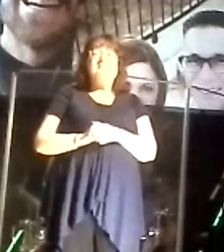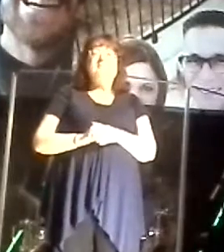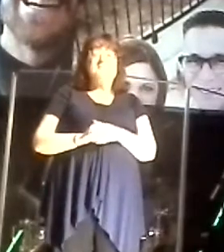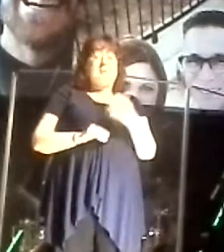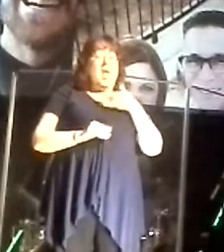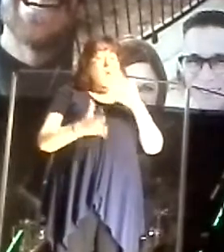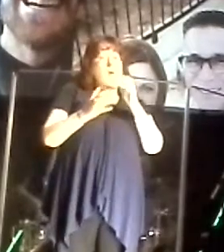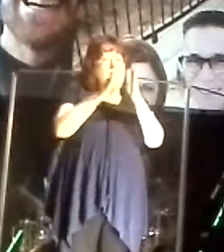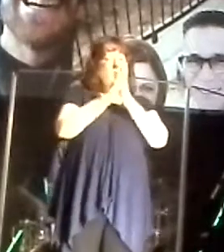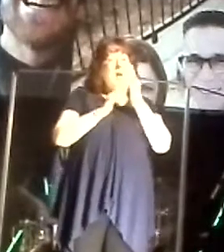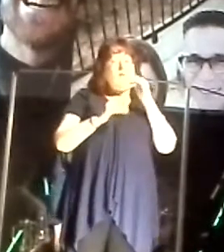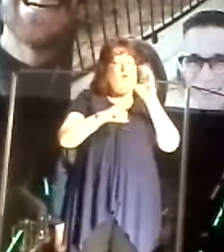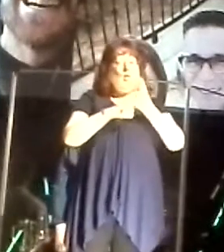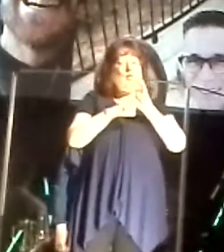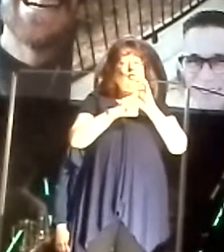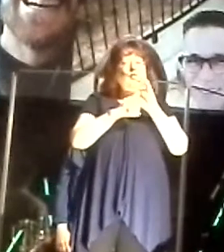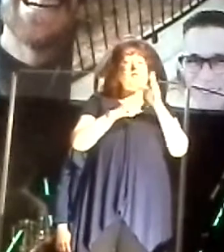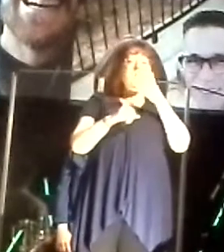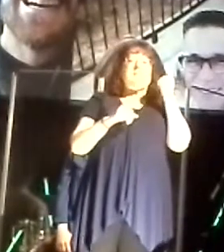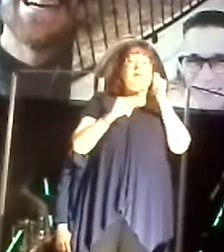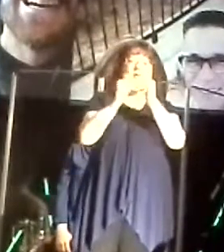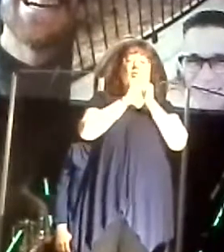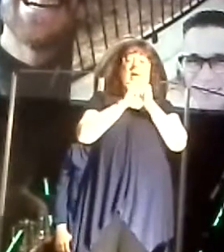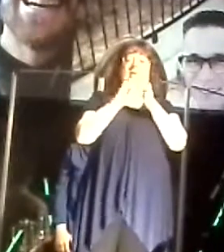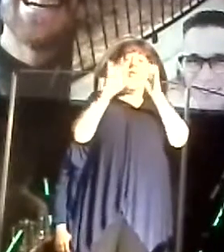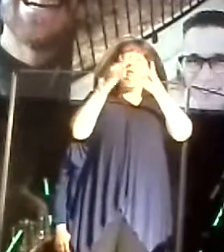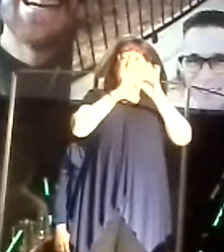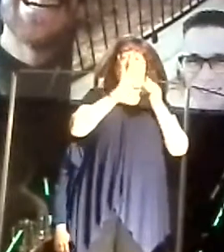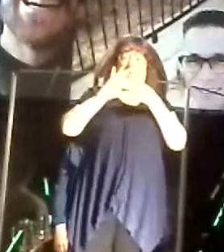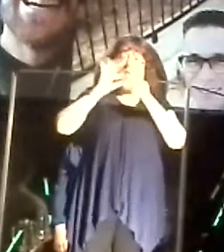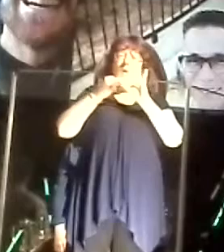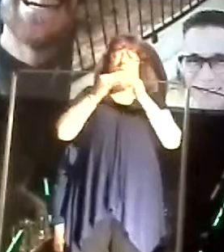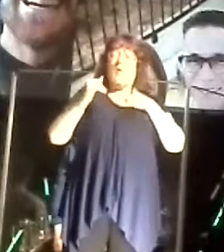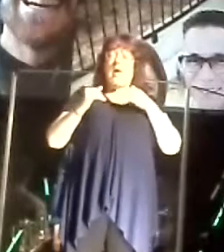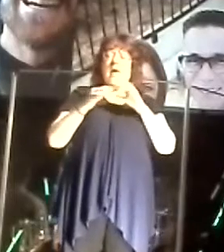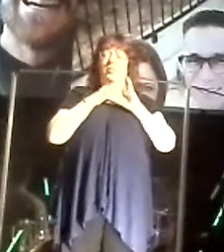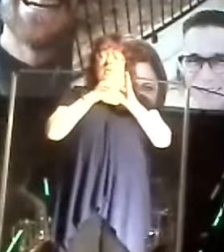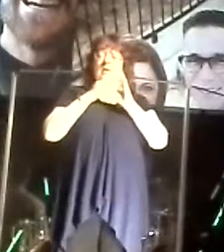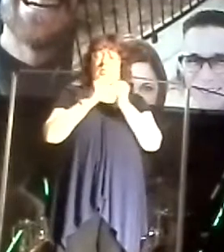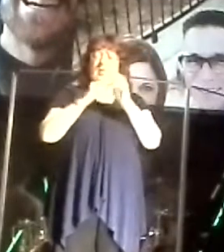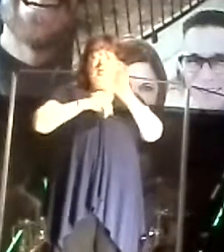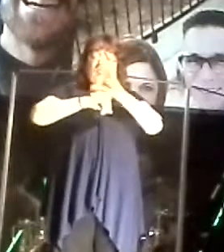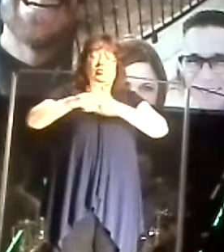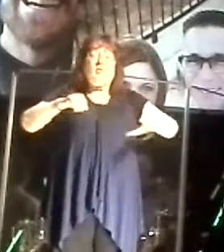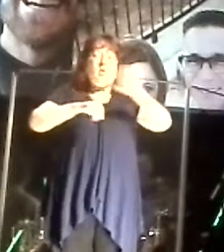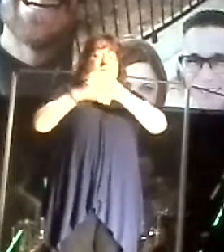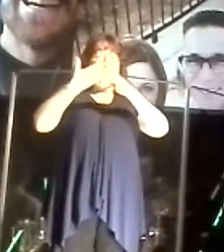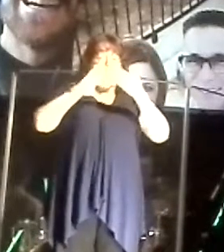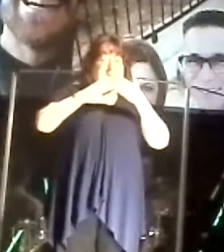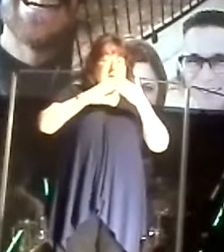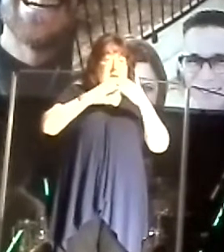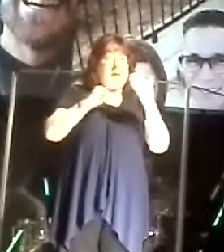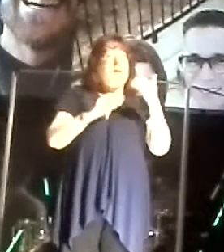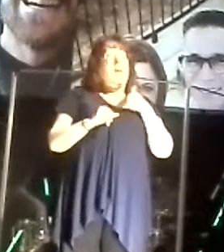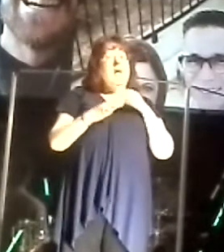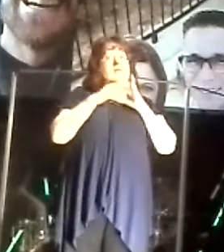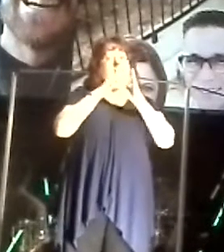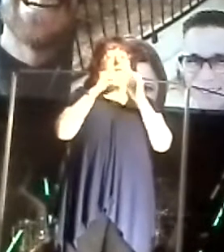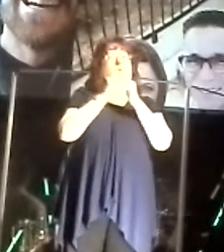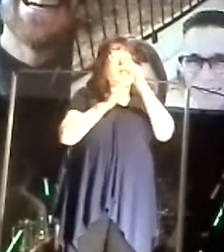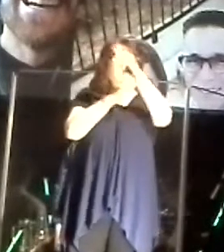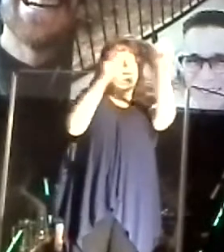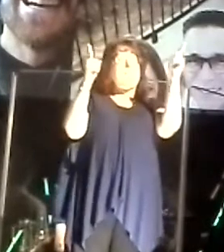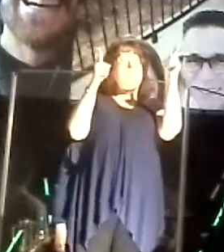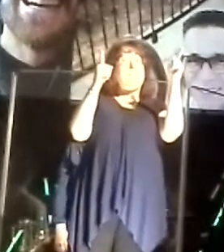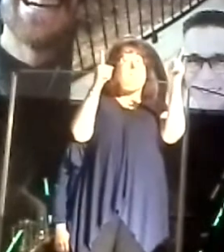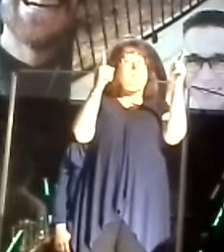I specifically want to pray for our churches in our Better Together network, where we have relations with churches across the city, and we have connections with them,